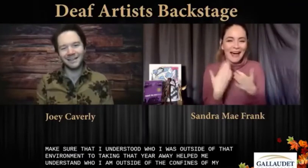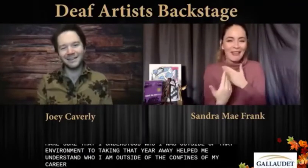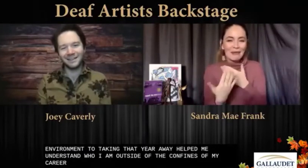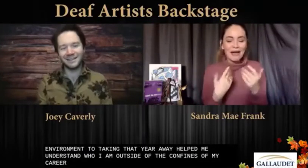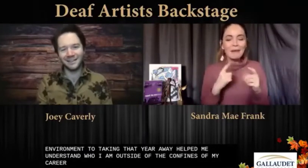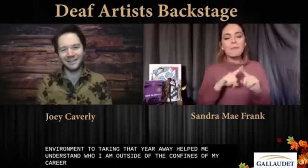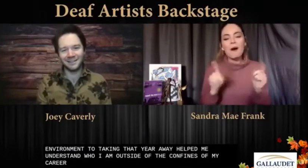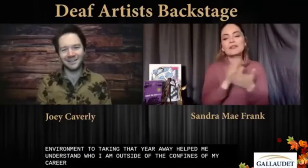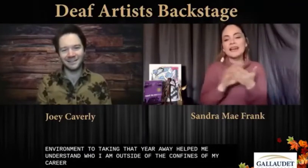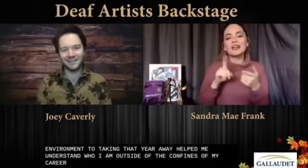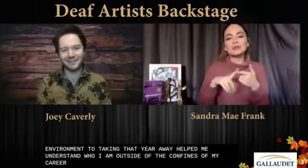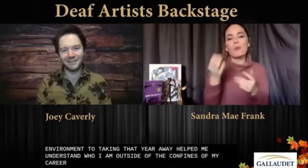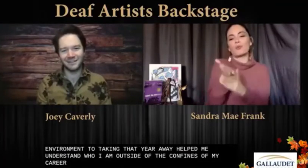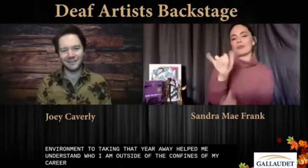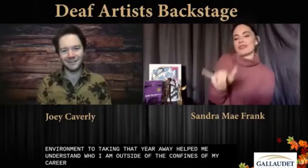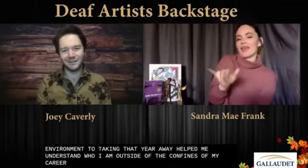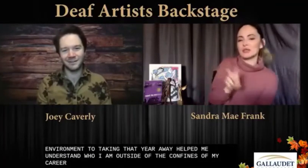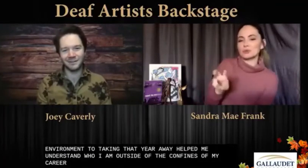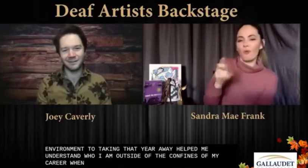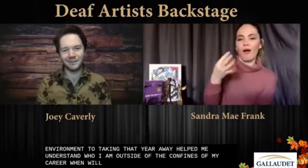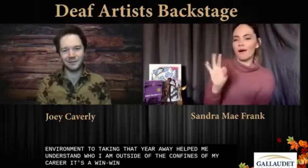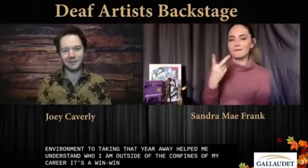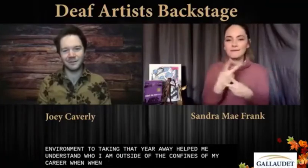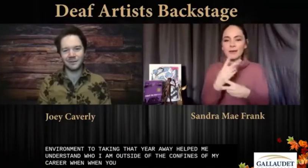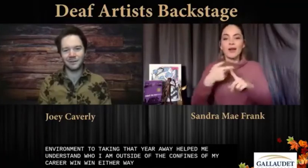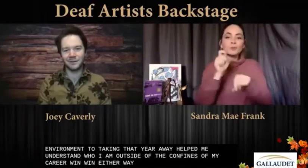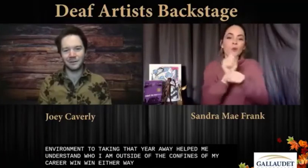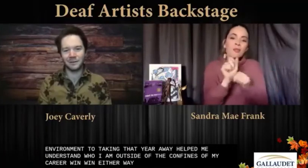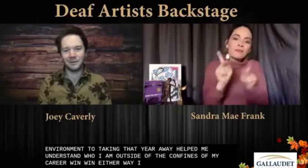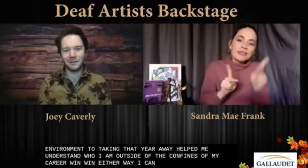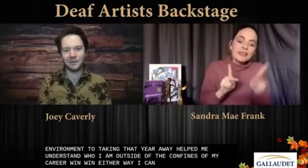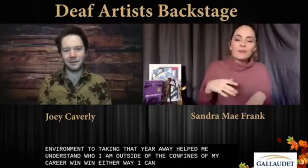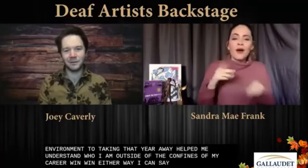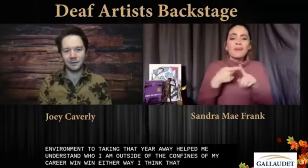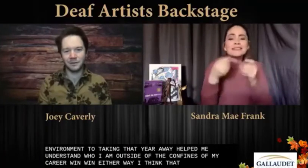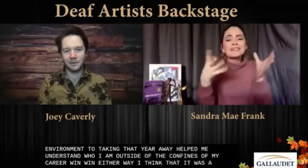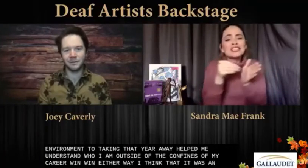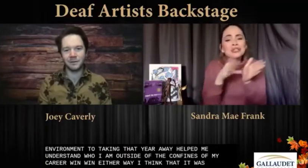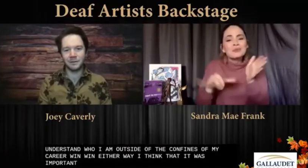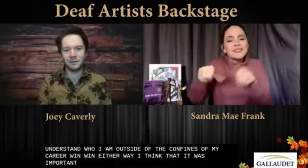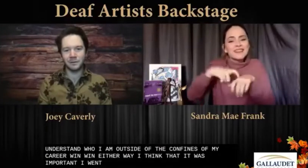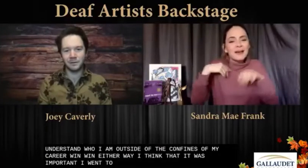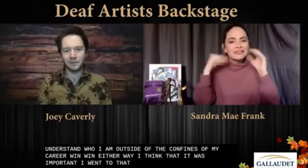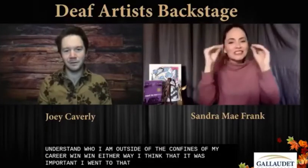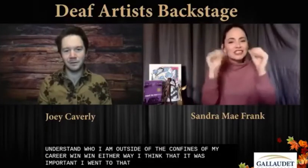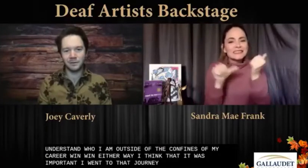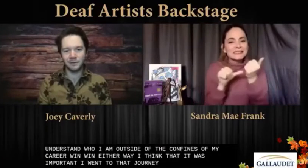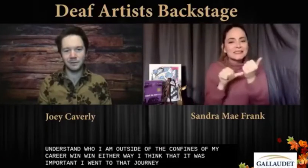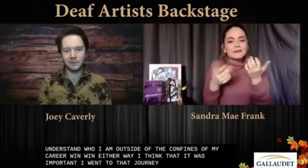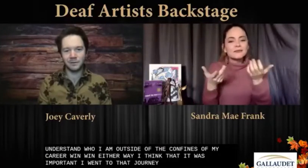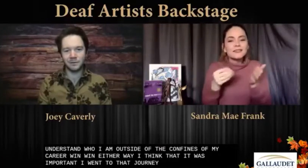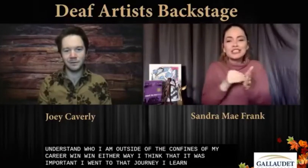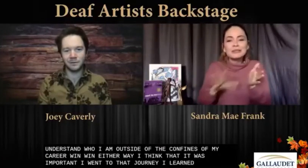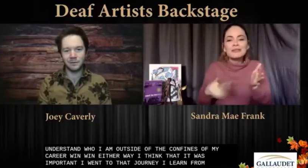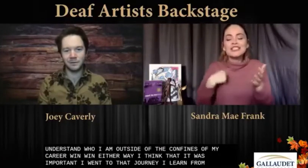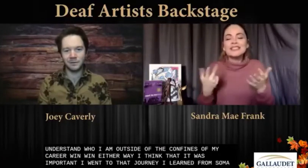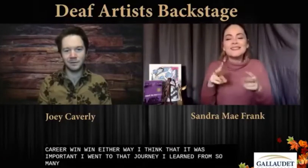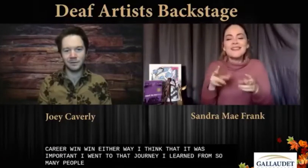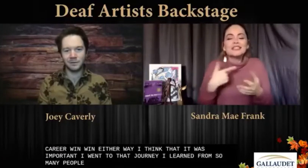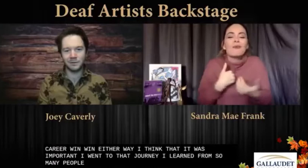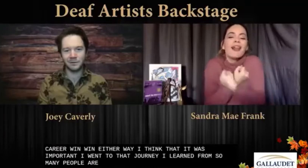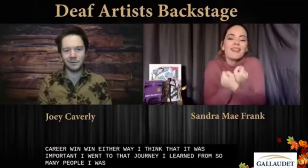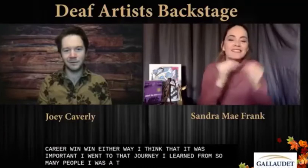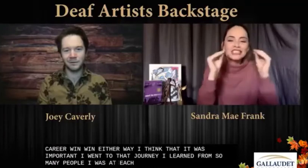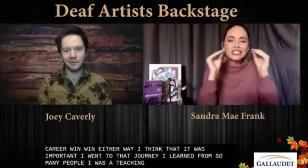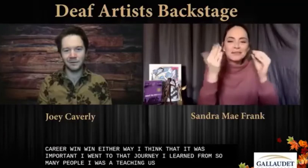career it's a win-win either way I think that it was important that I went through that journey I learned from so many people